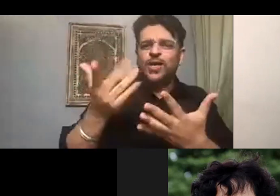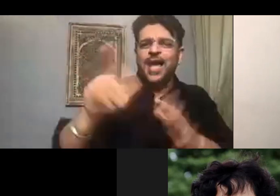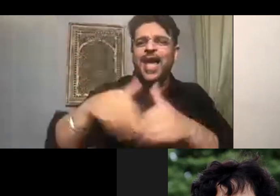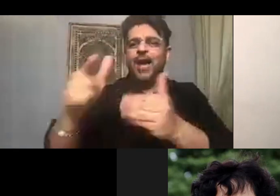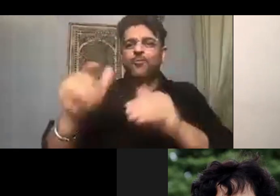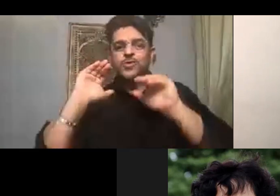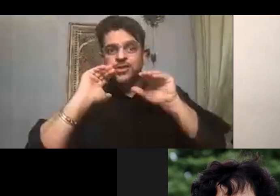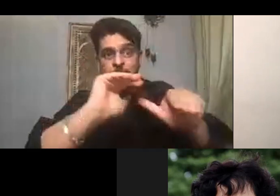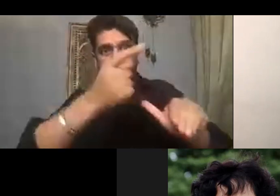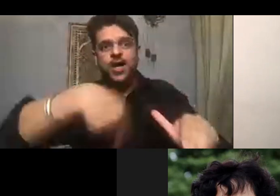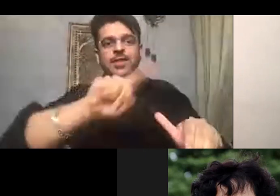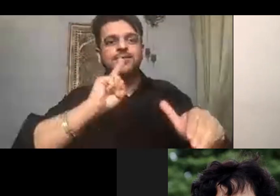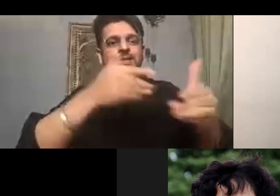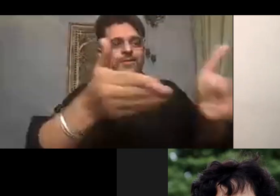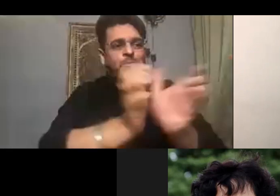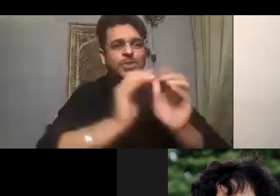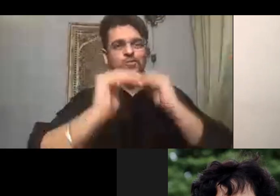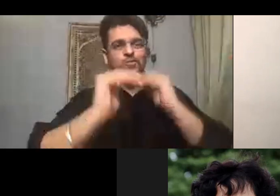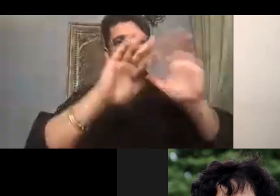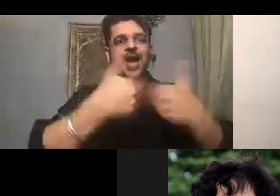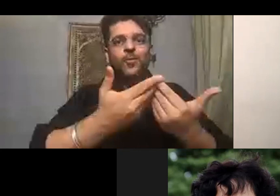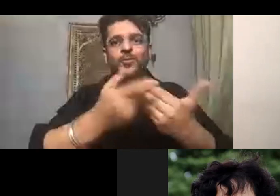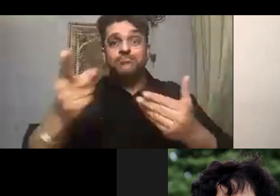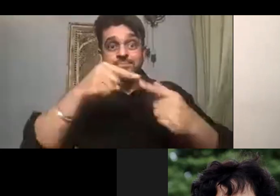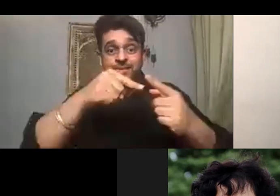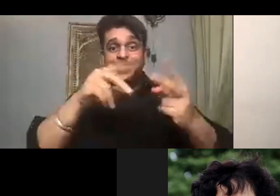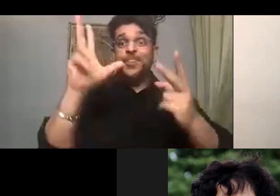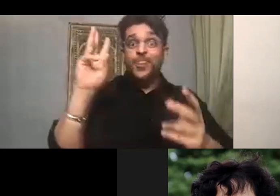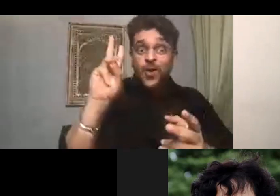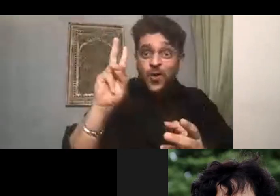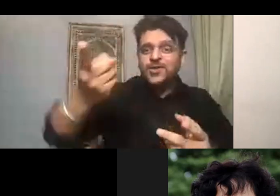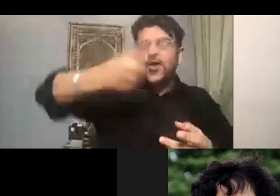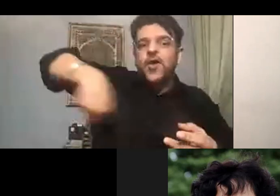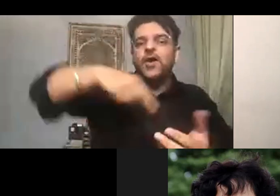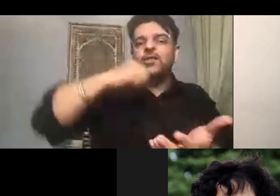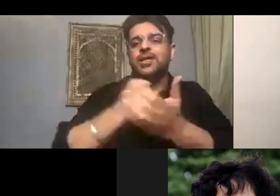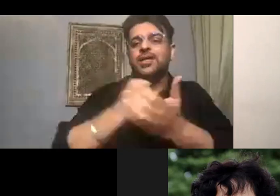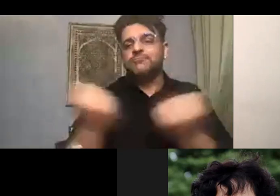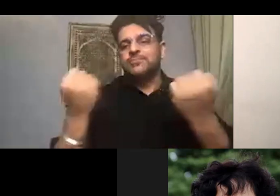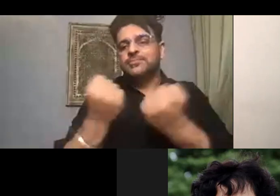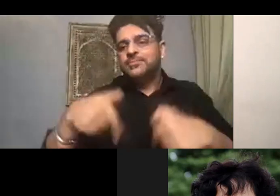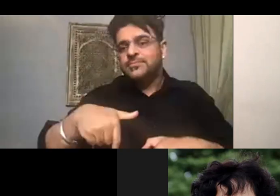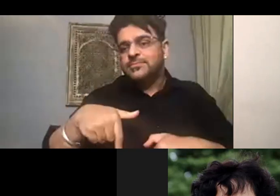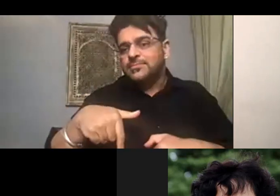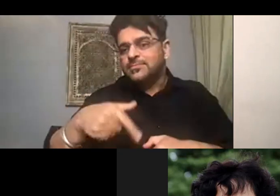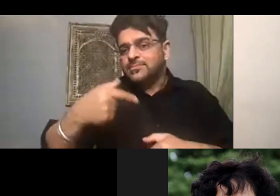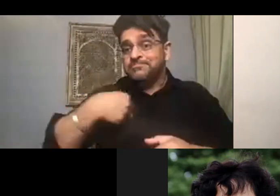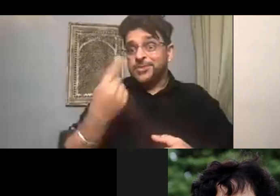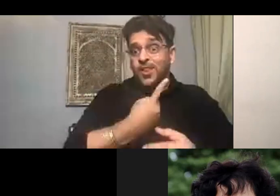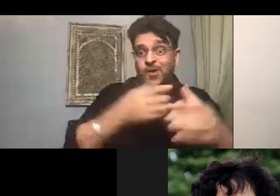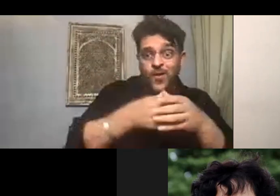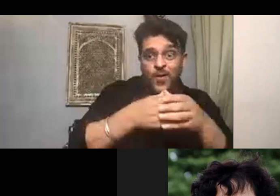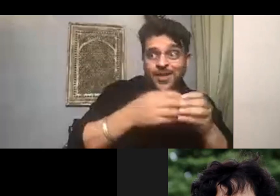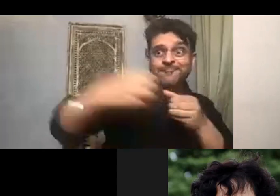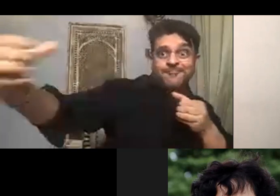what your skills are and how you can support the deaf community to grow. And third thing is, all of us have to hustle. We